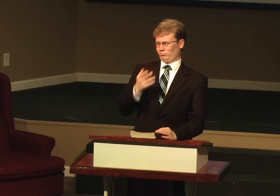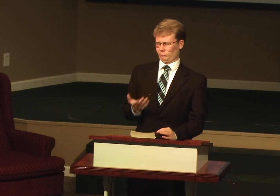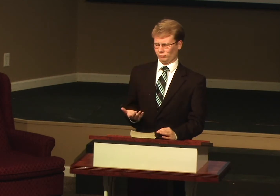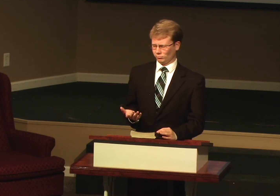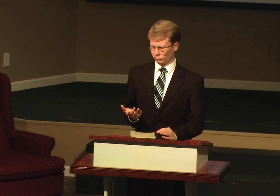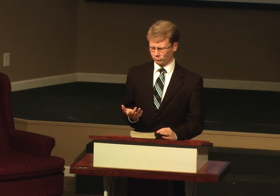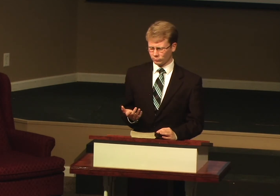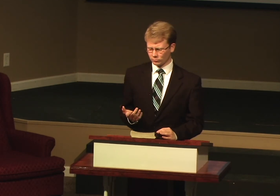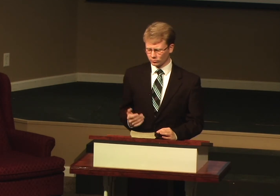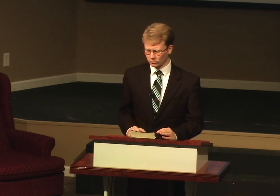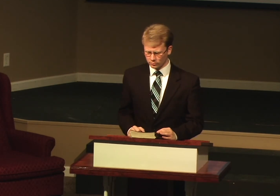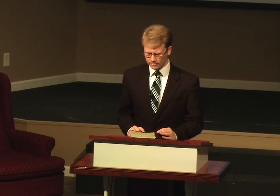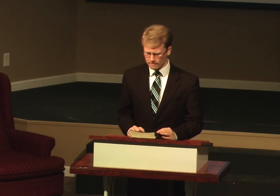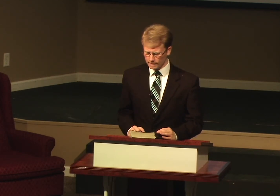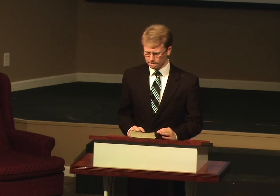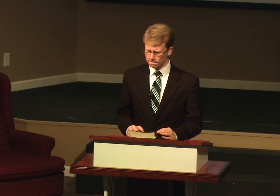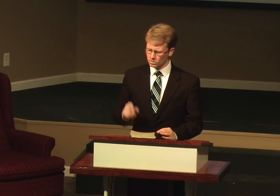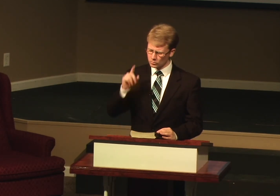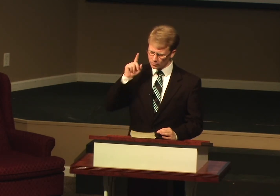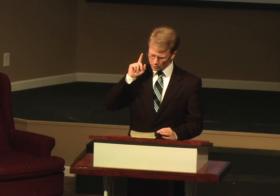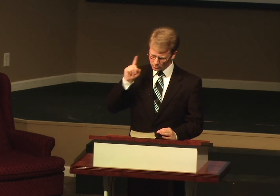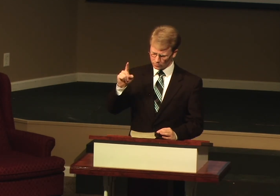would know absolutely nothing.